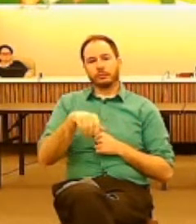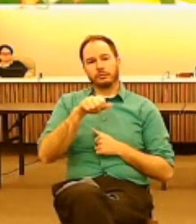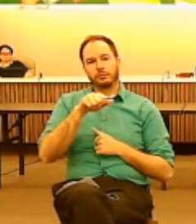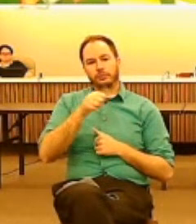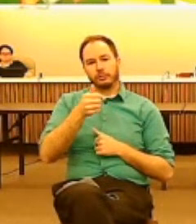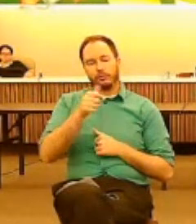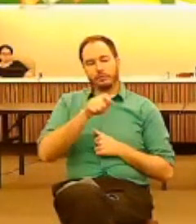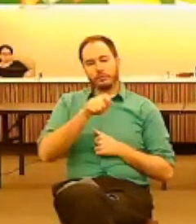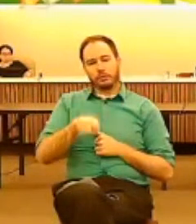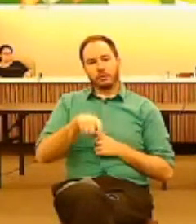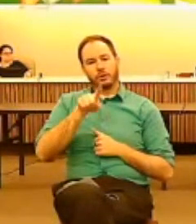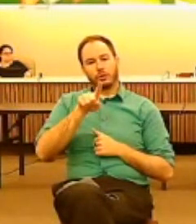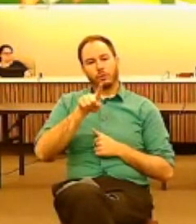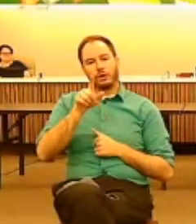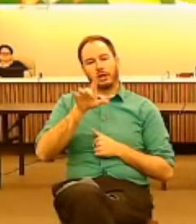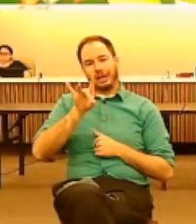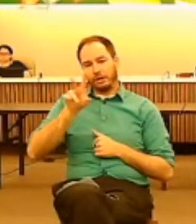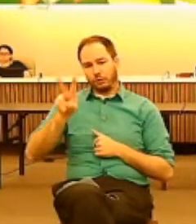resolution number